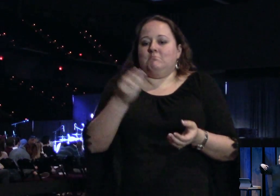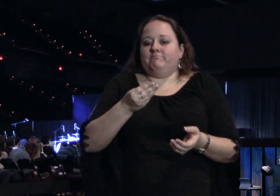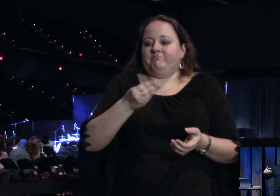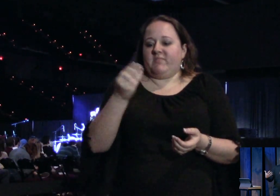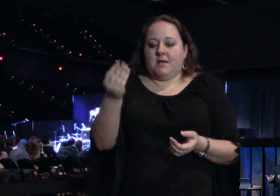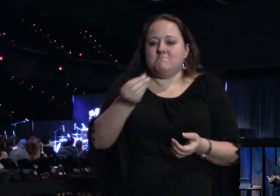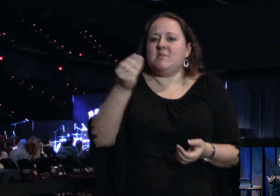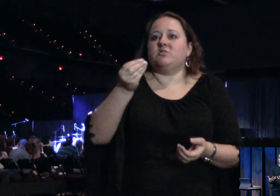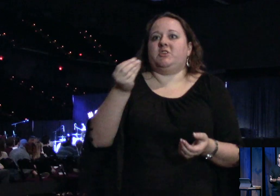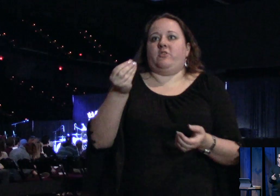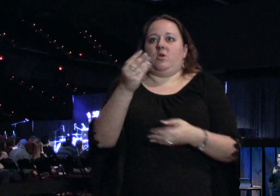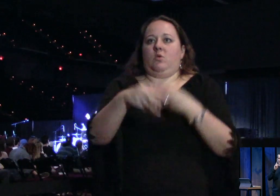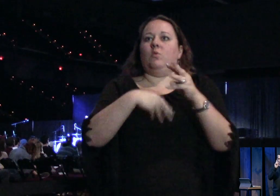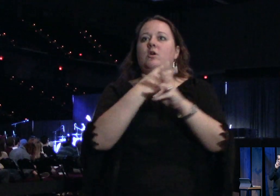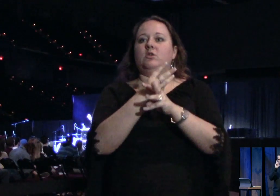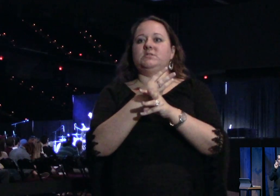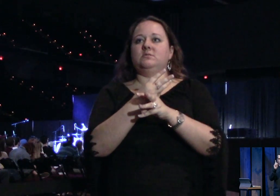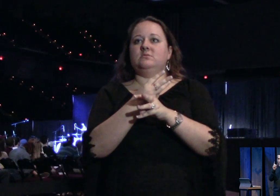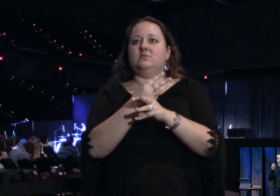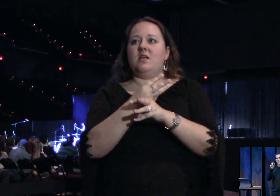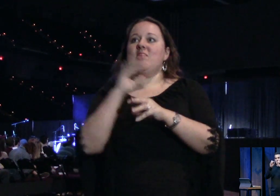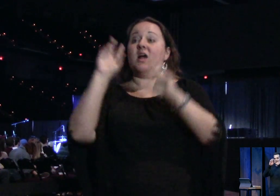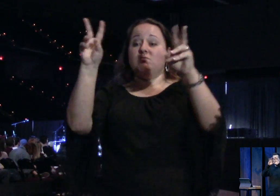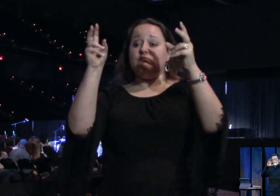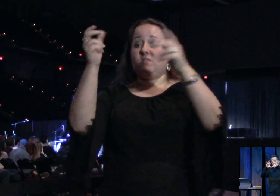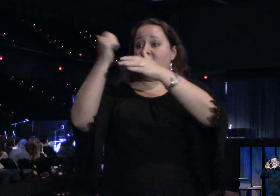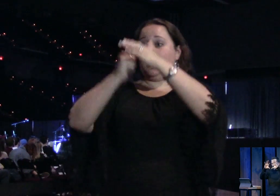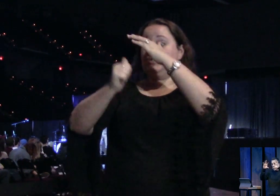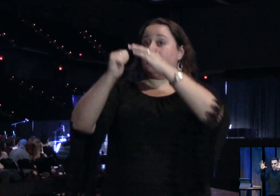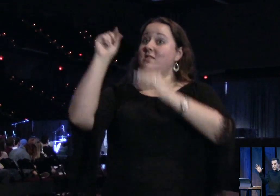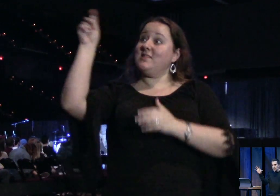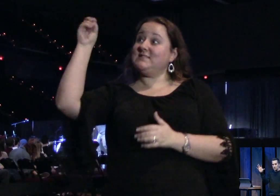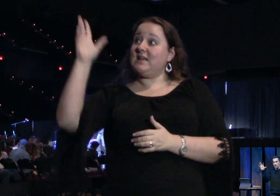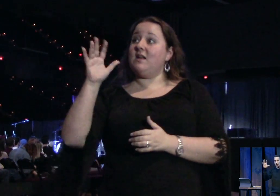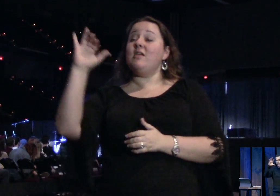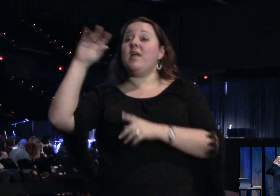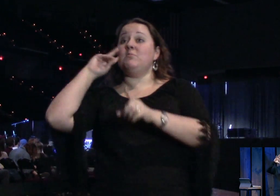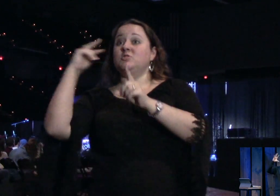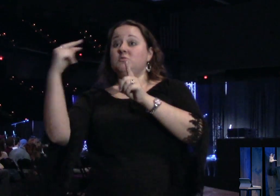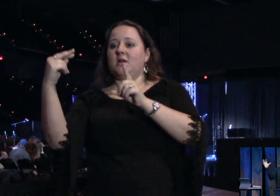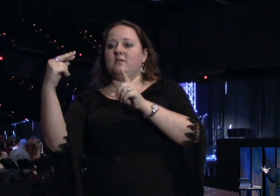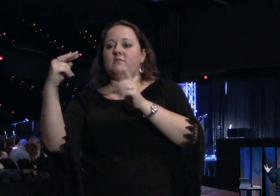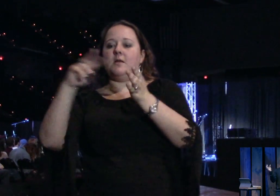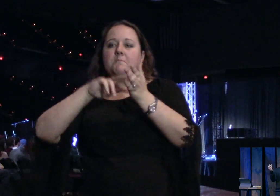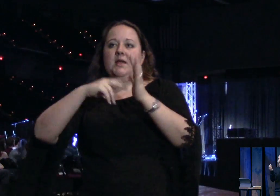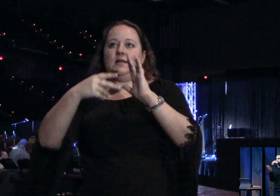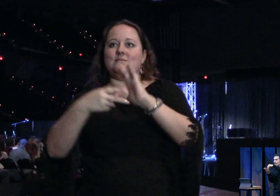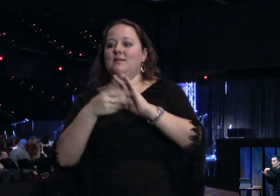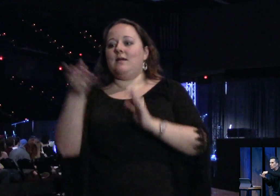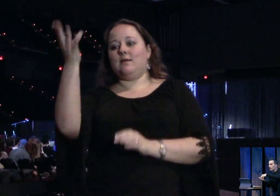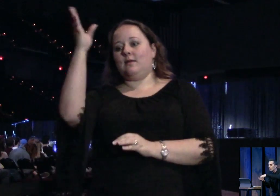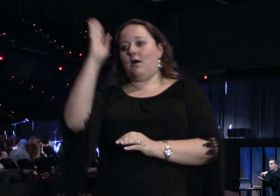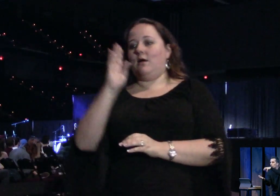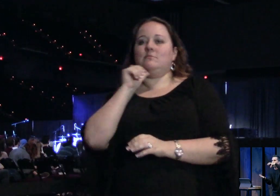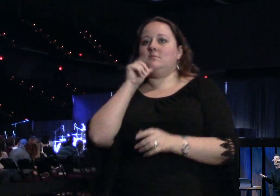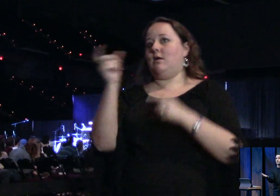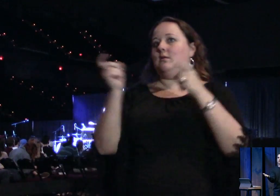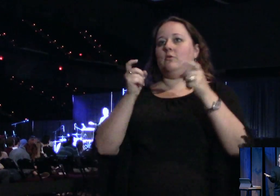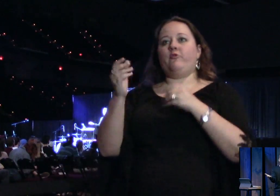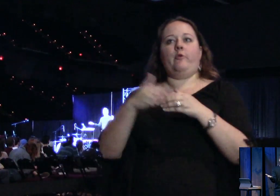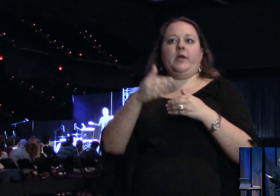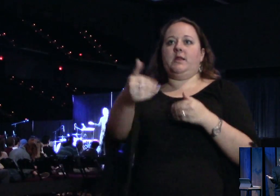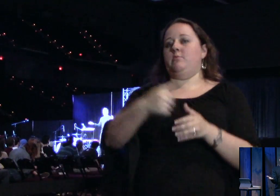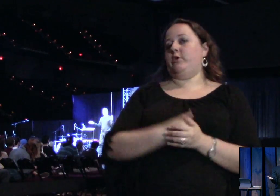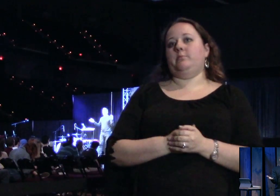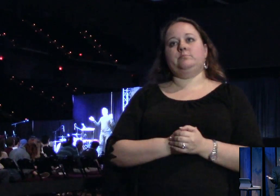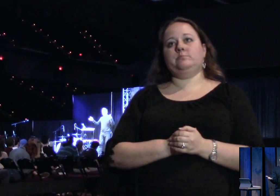the material universe. And this is very key. That phrase, under the sun, that perspective, it removes